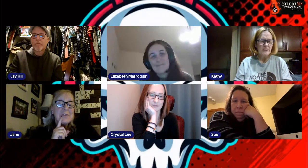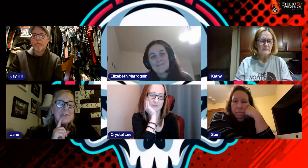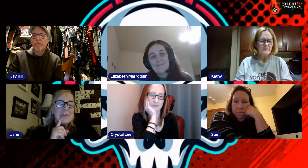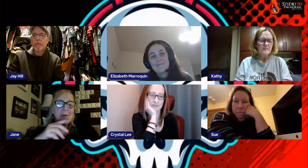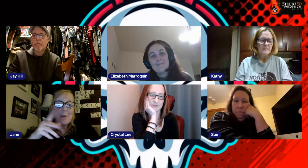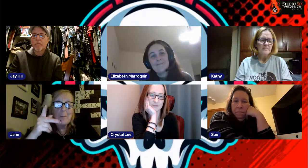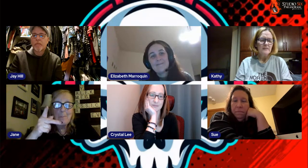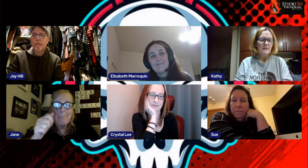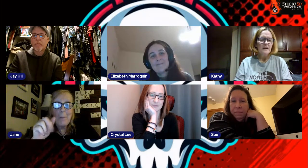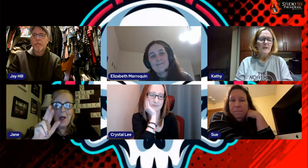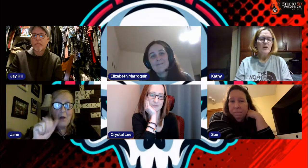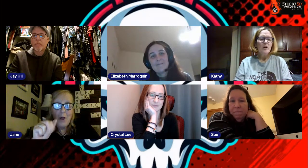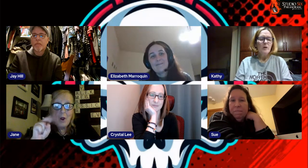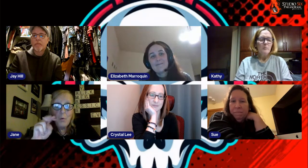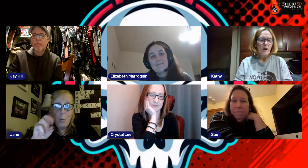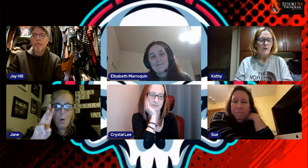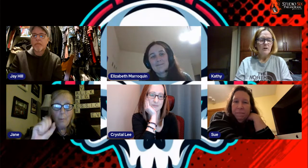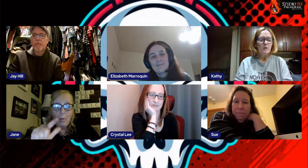joined a depth